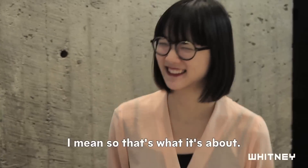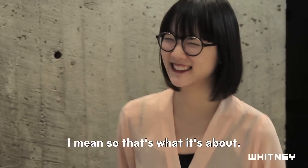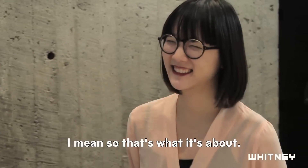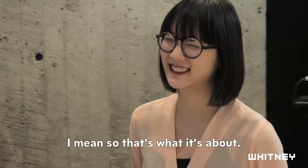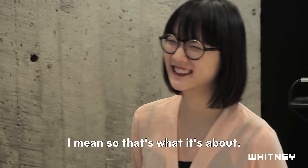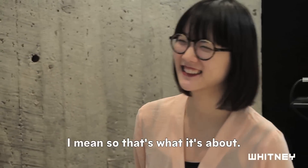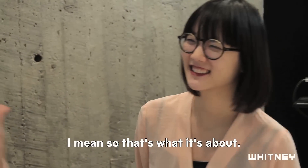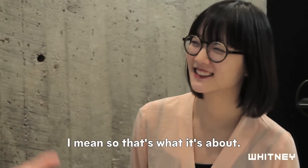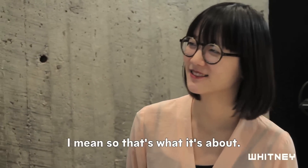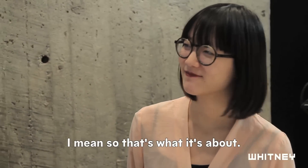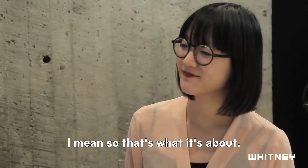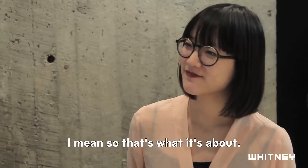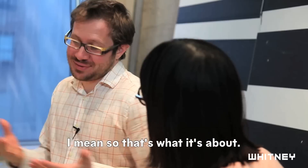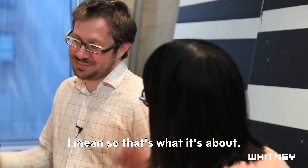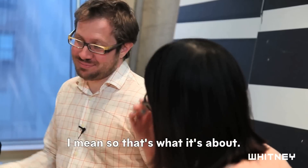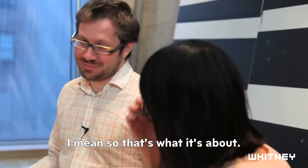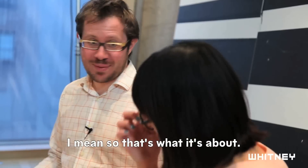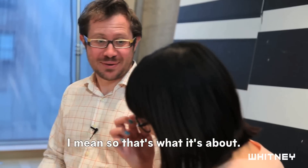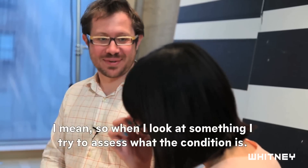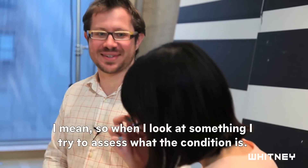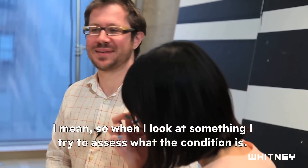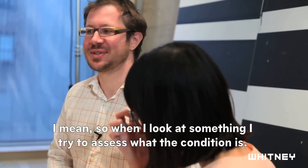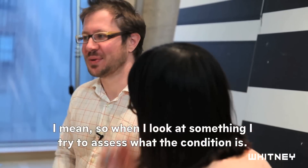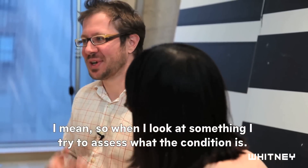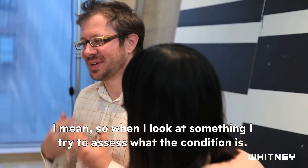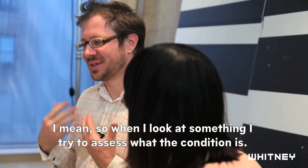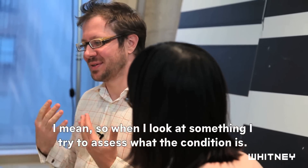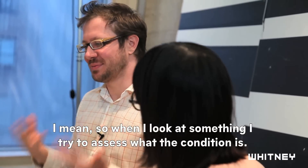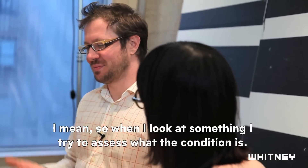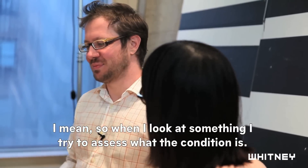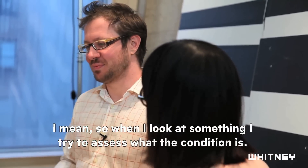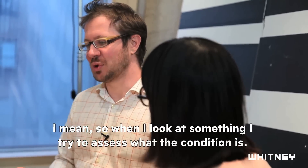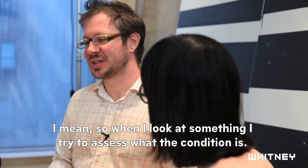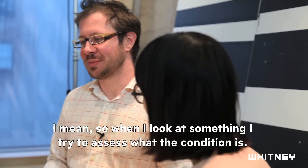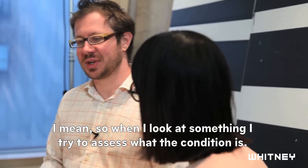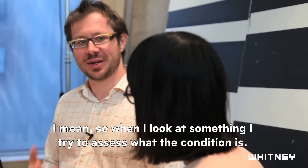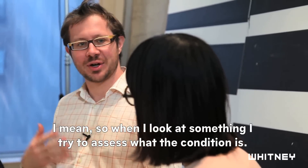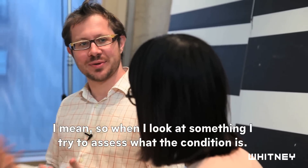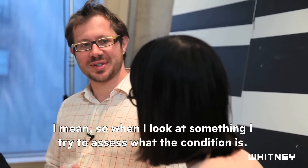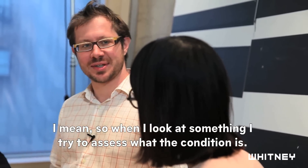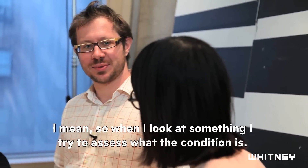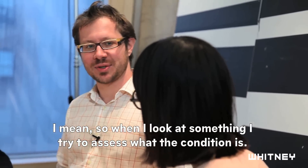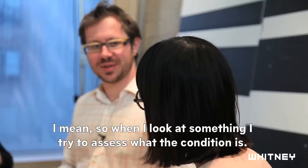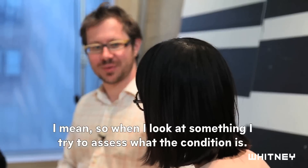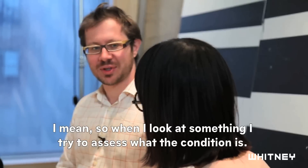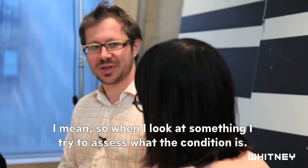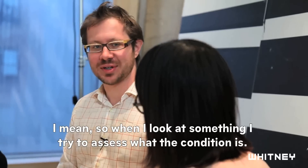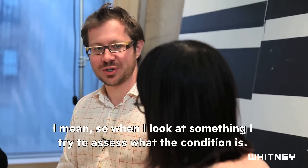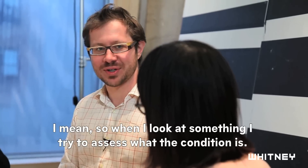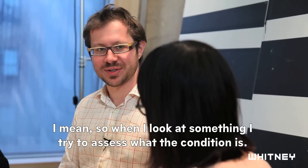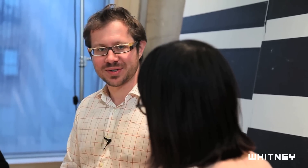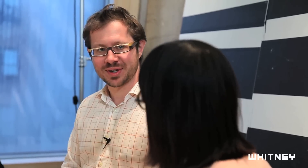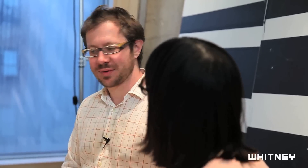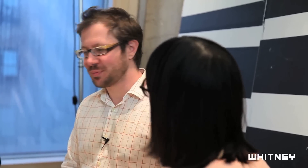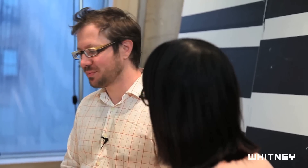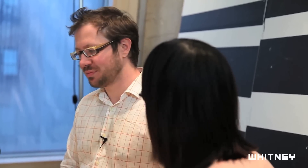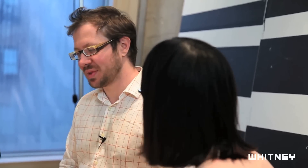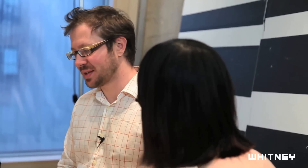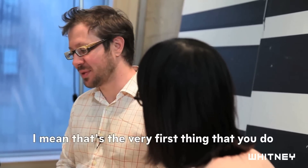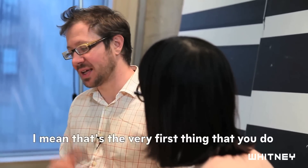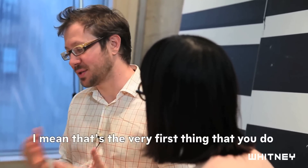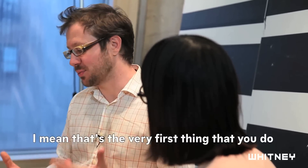I mean, so that's what it's about. mean, so when I look at something, I try to assess what the condition is.